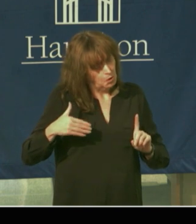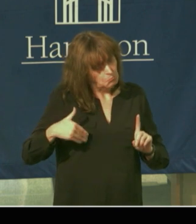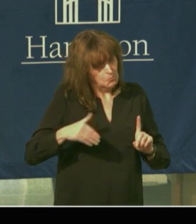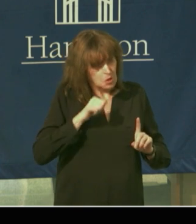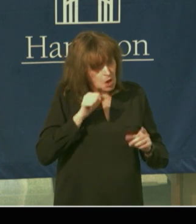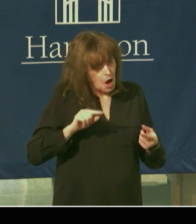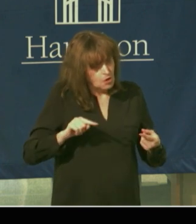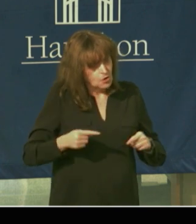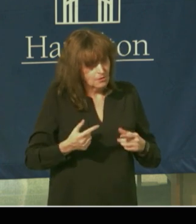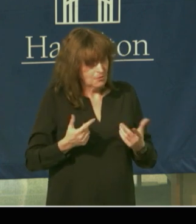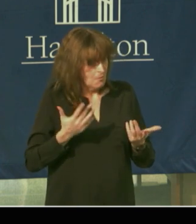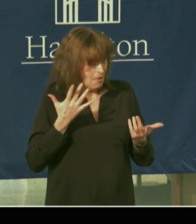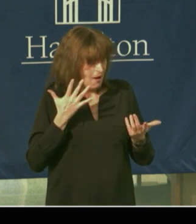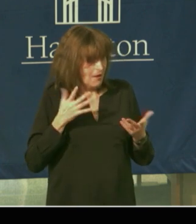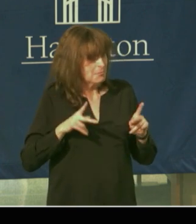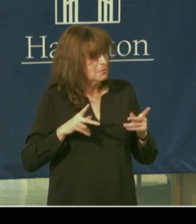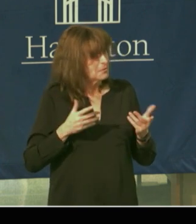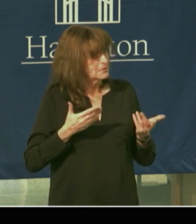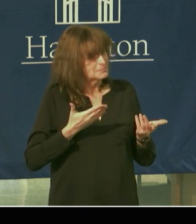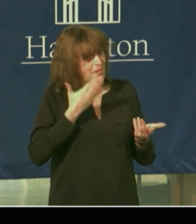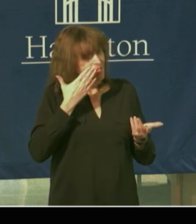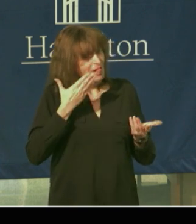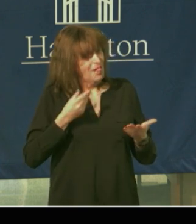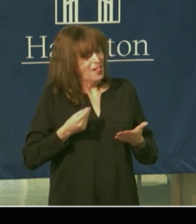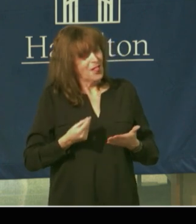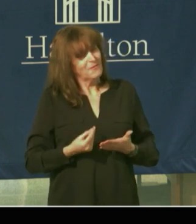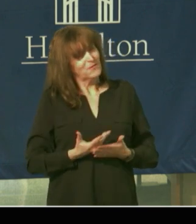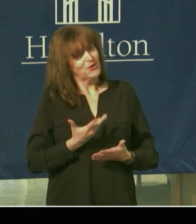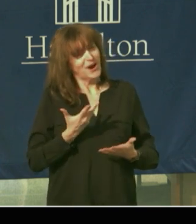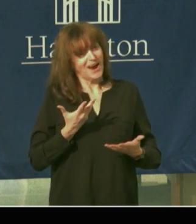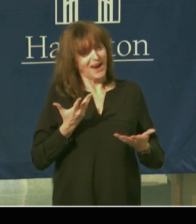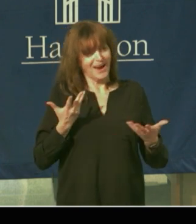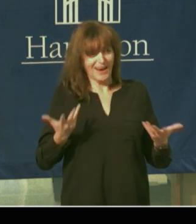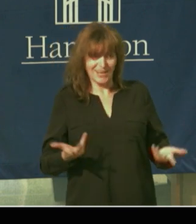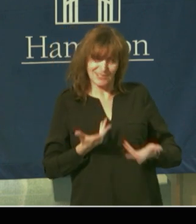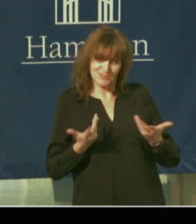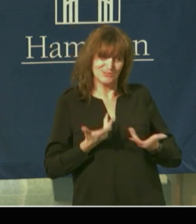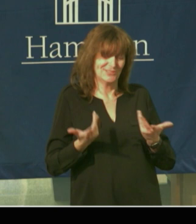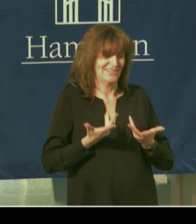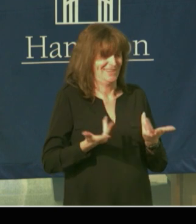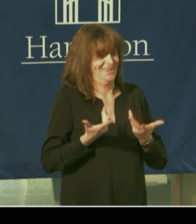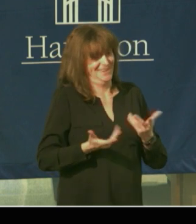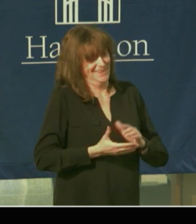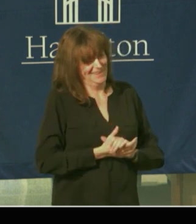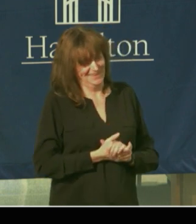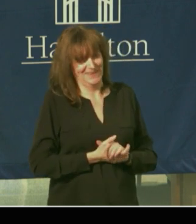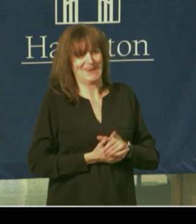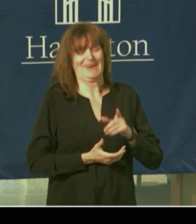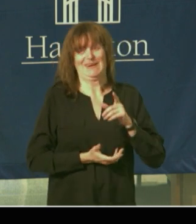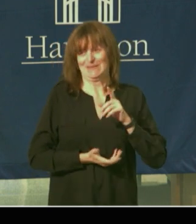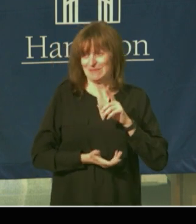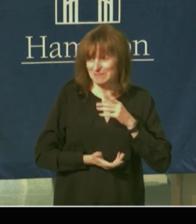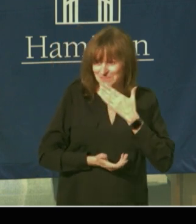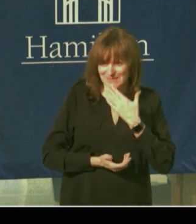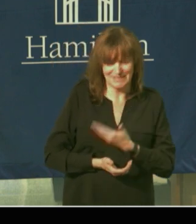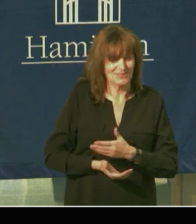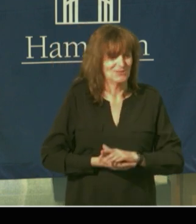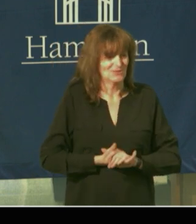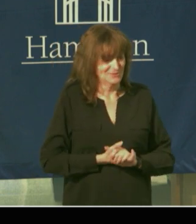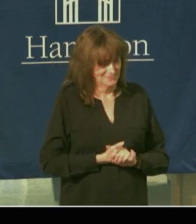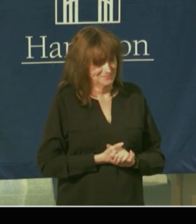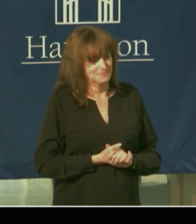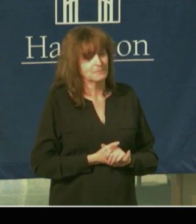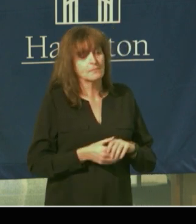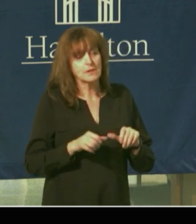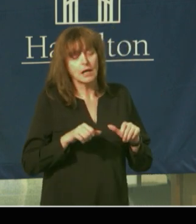Okay, thank you very much, Doctor. Mr. Johnson, we'll head on back to you in regards to how the city, and this is a question coming in, how is the city supporting the